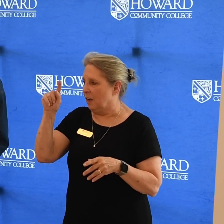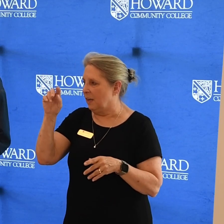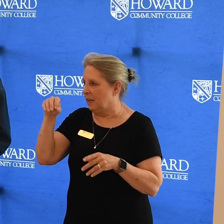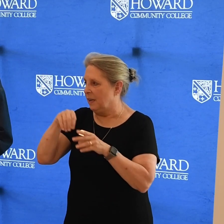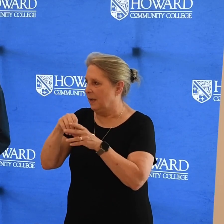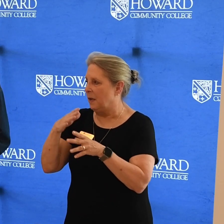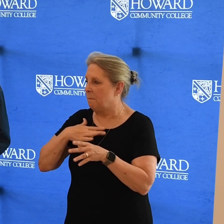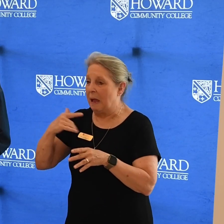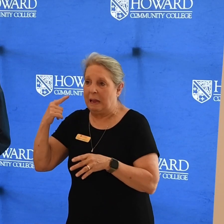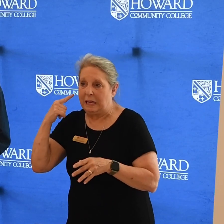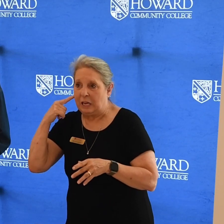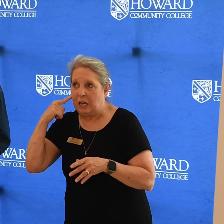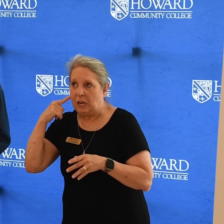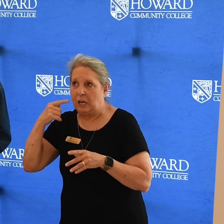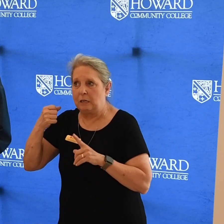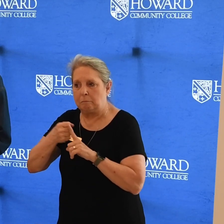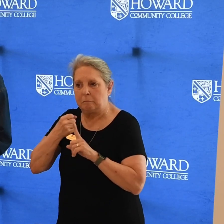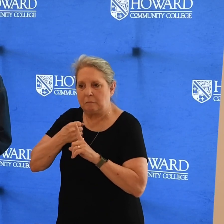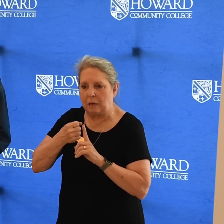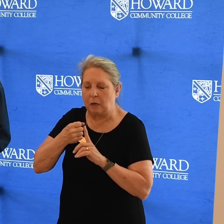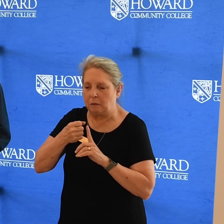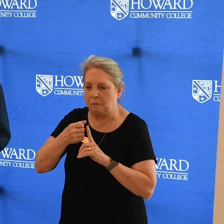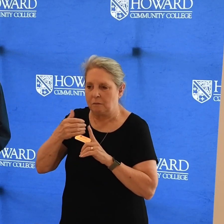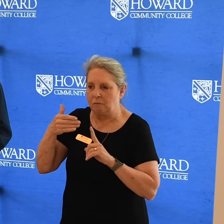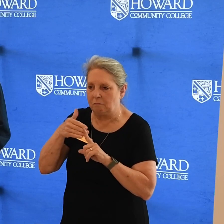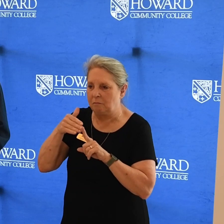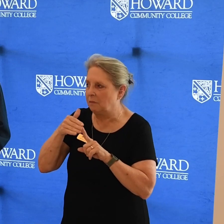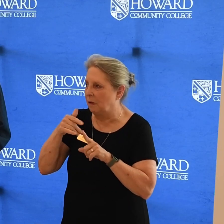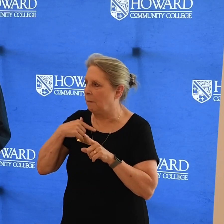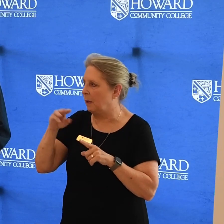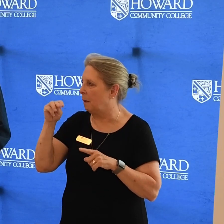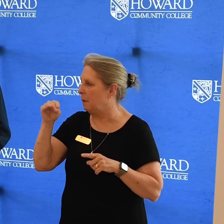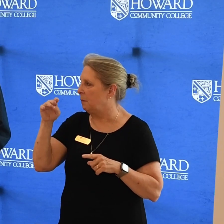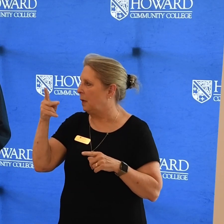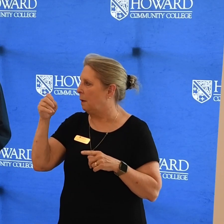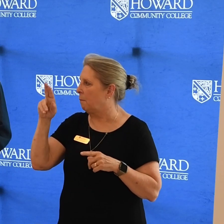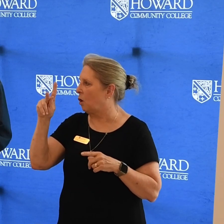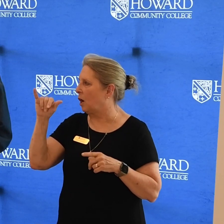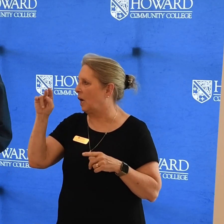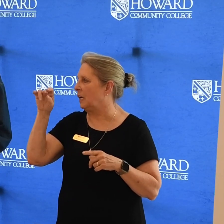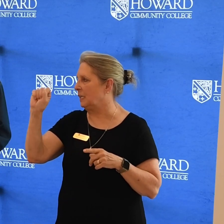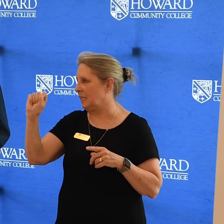in my ear about this as well, Dr. Mamie Perkins.